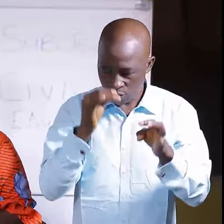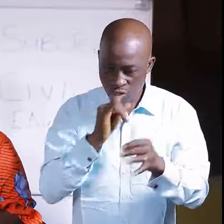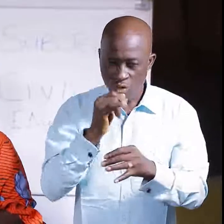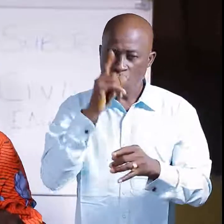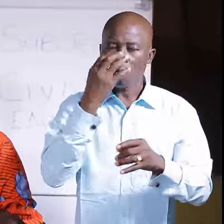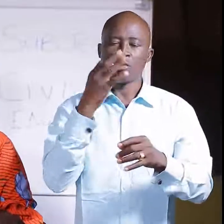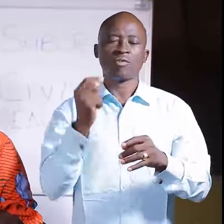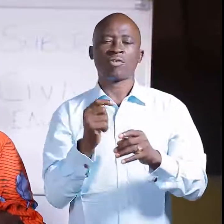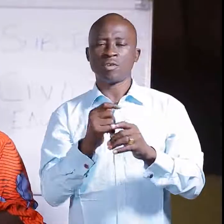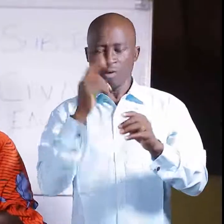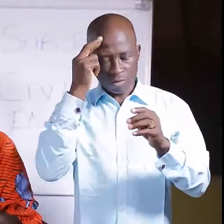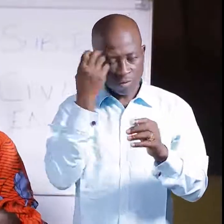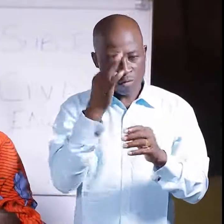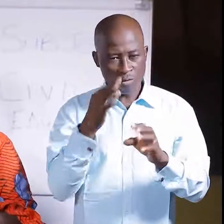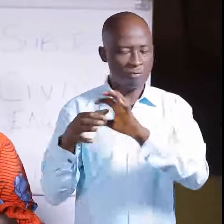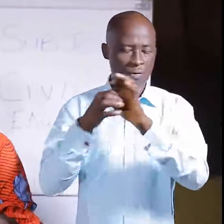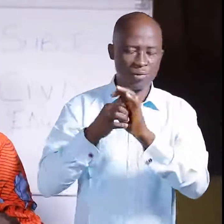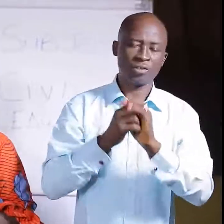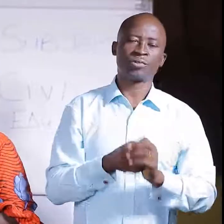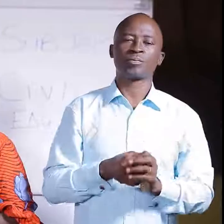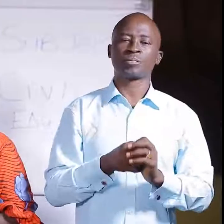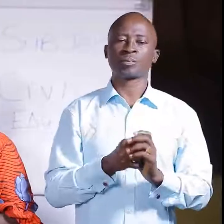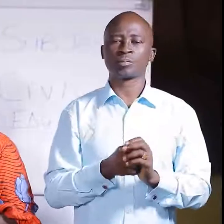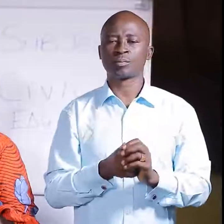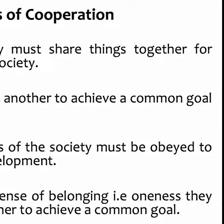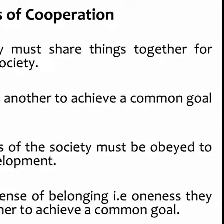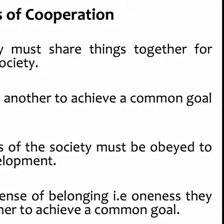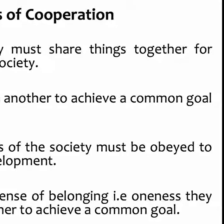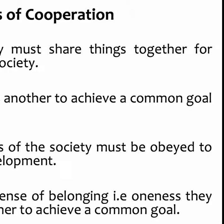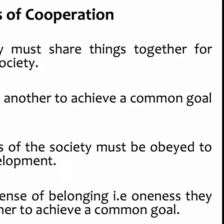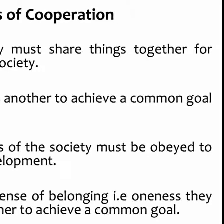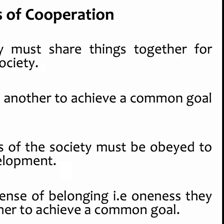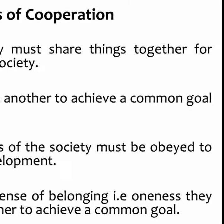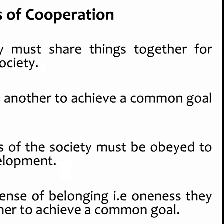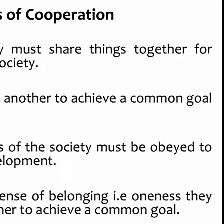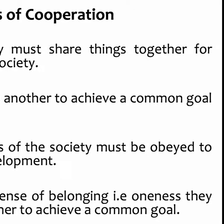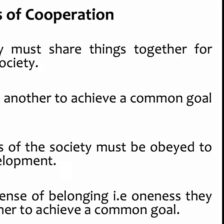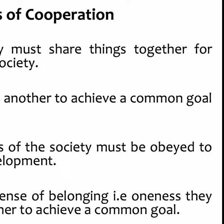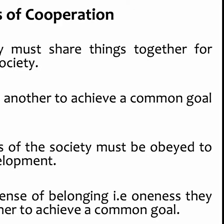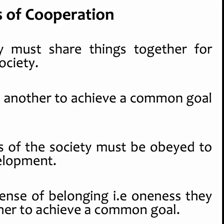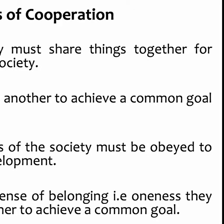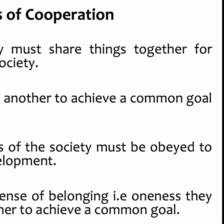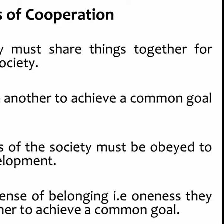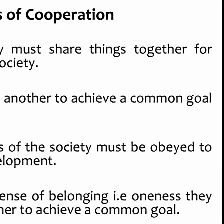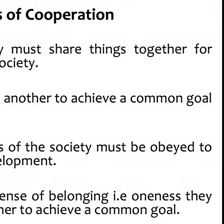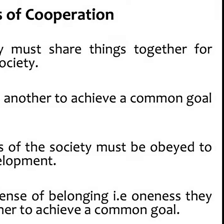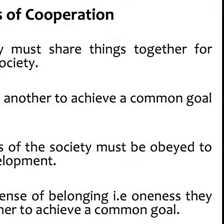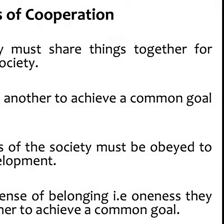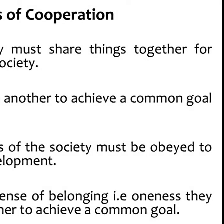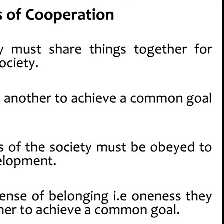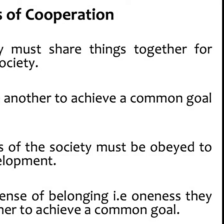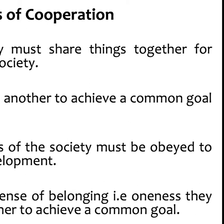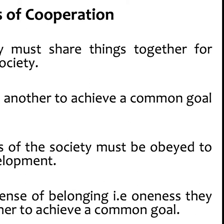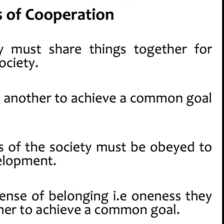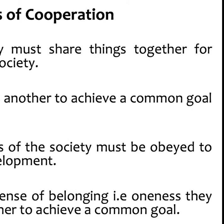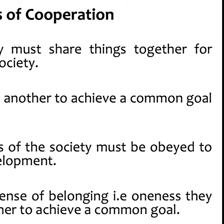is one of the attributes of cooperation. We also have belonging.